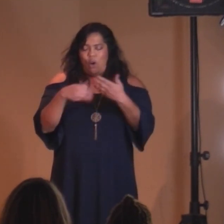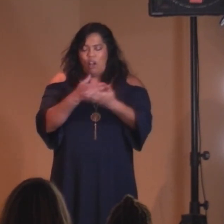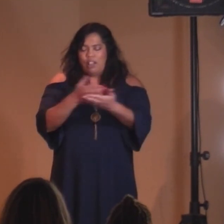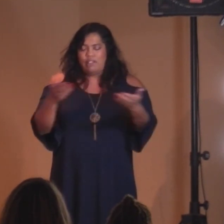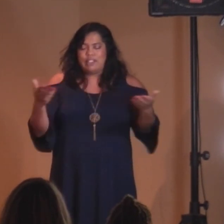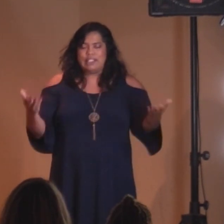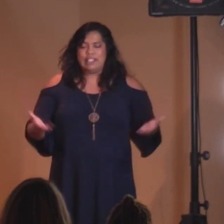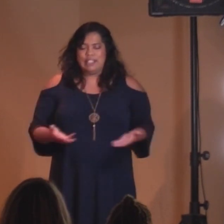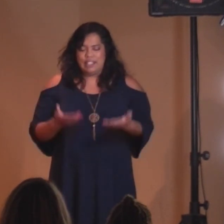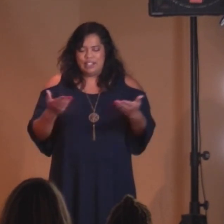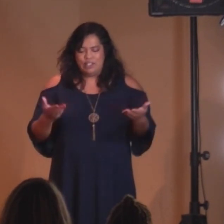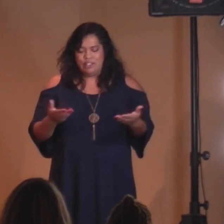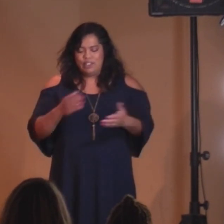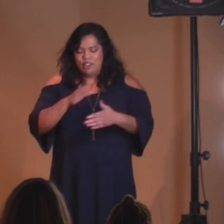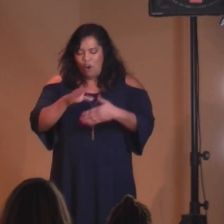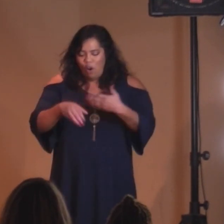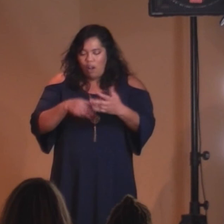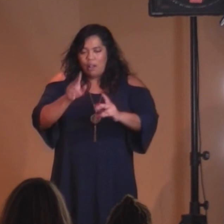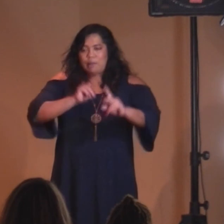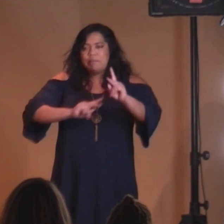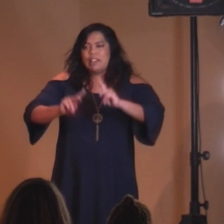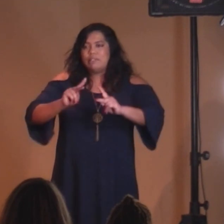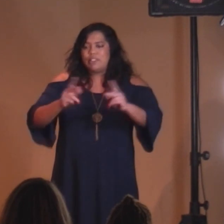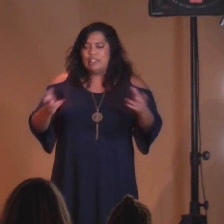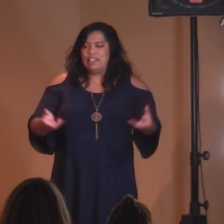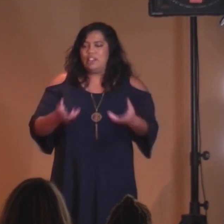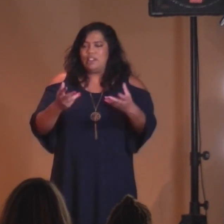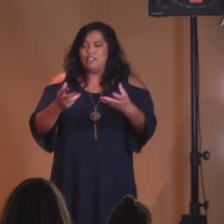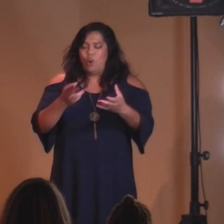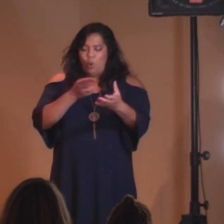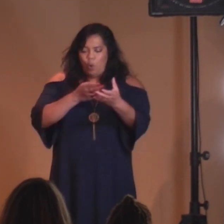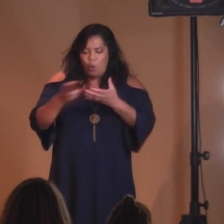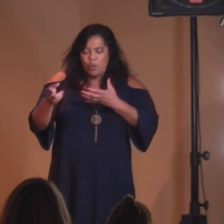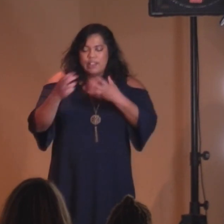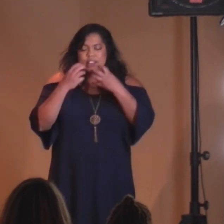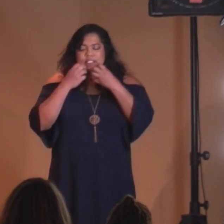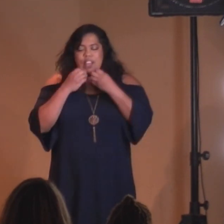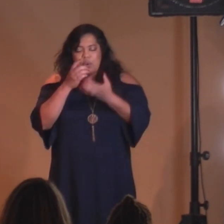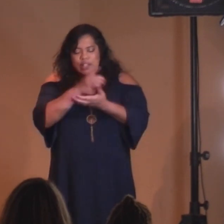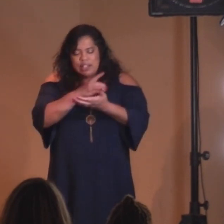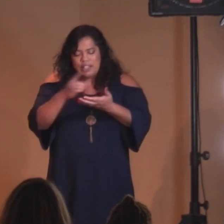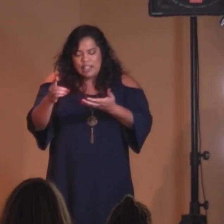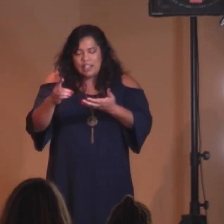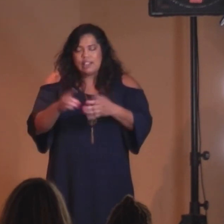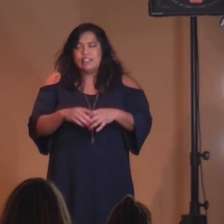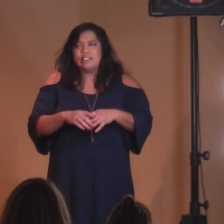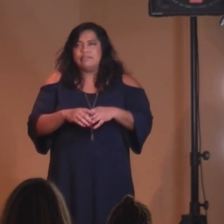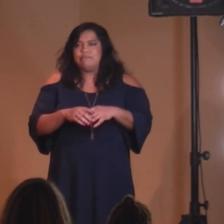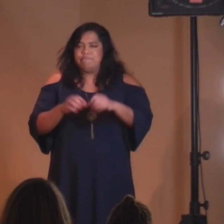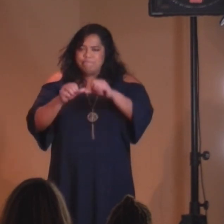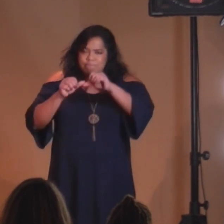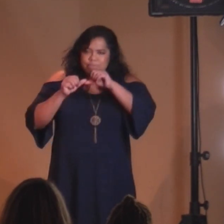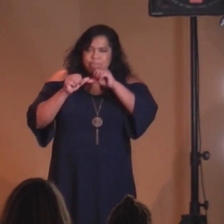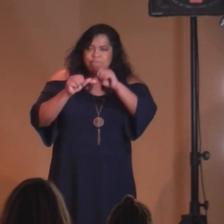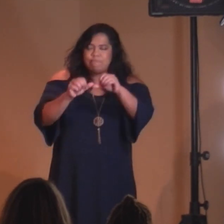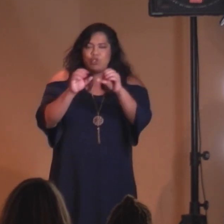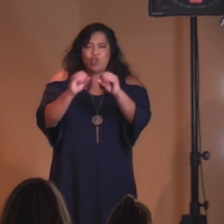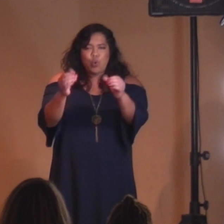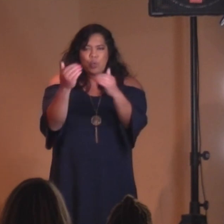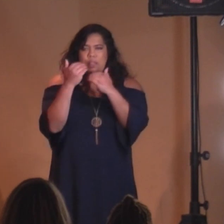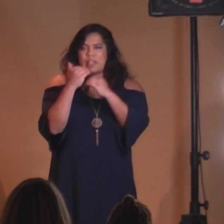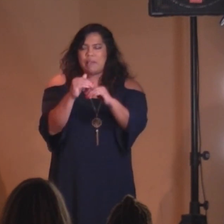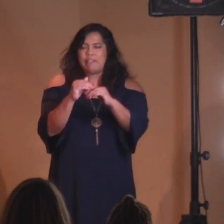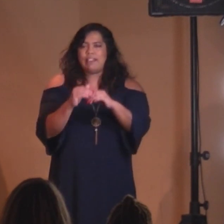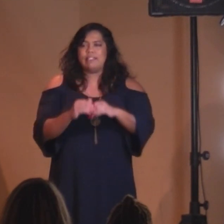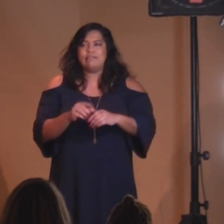Everyone, holy, sacred, and divine. Infinite in power and creativity. And so what I know right now is